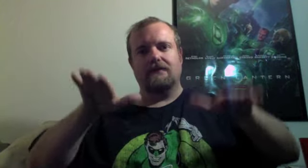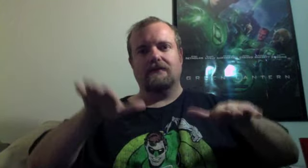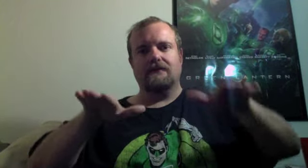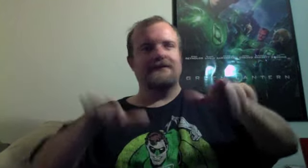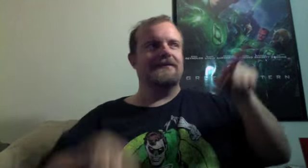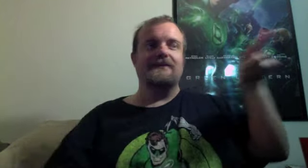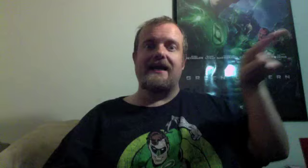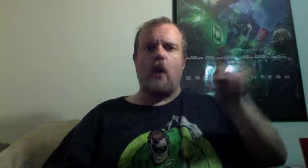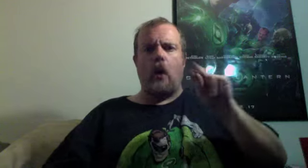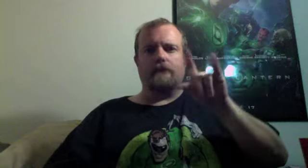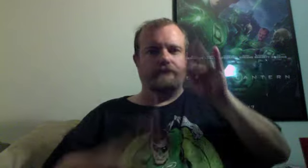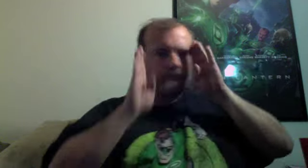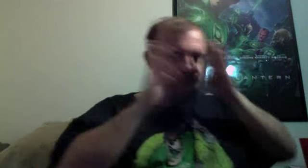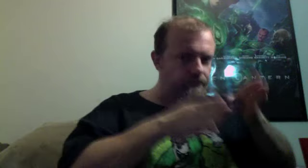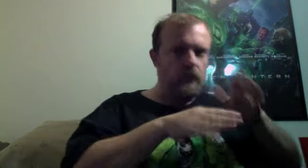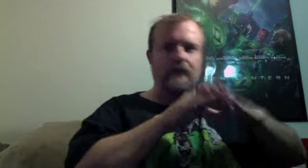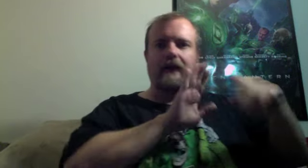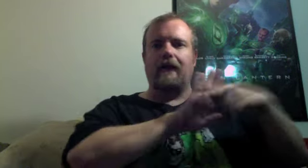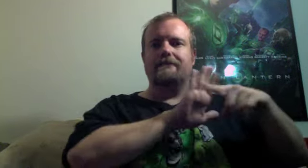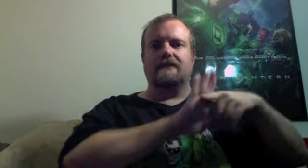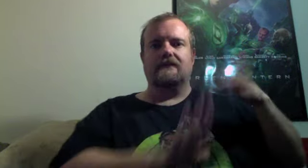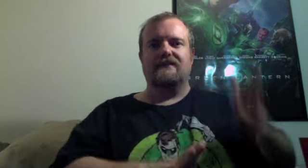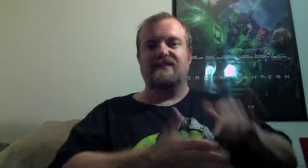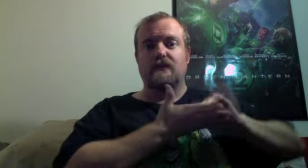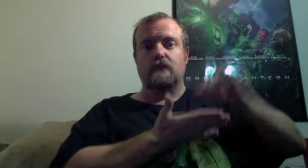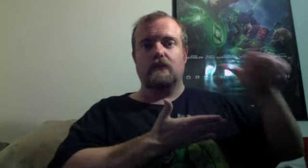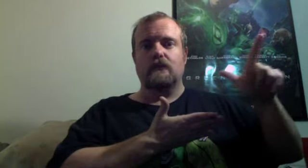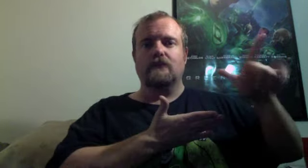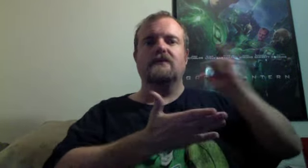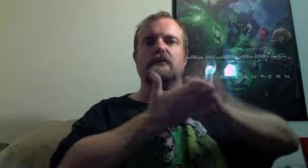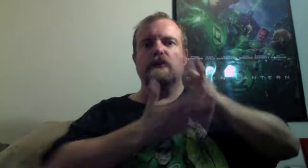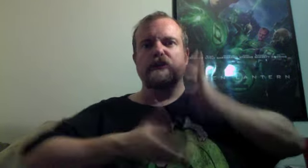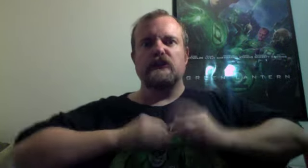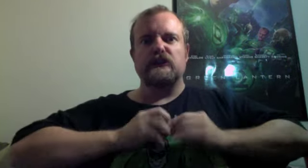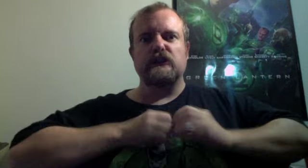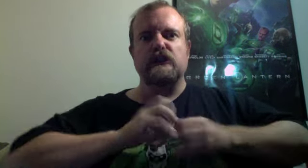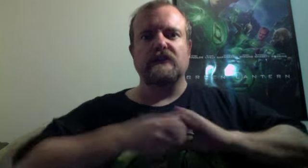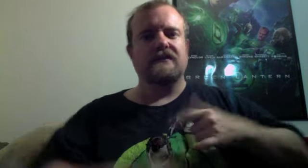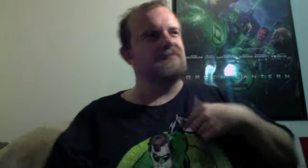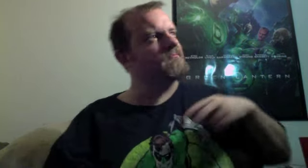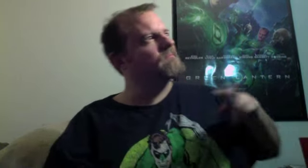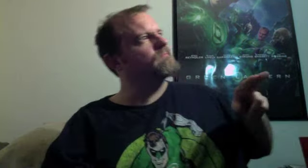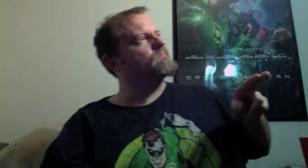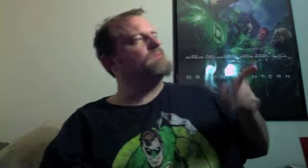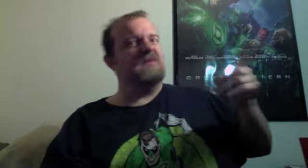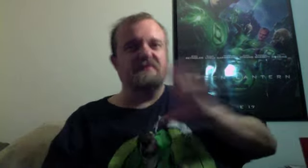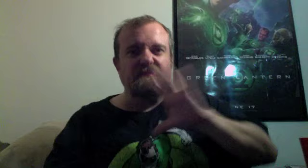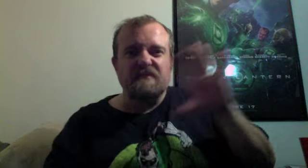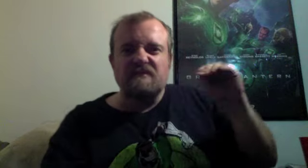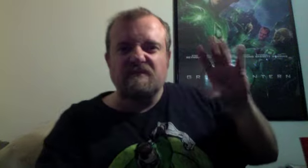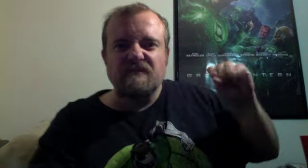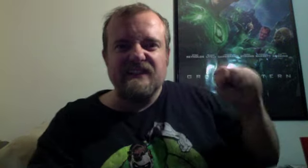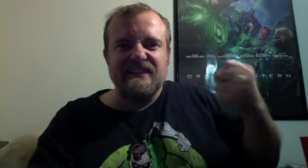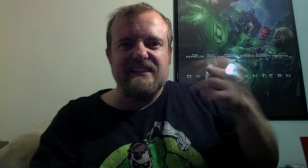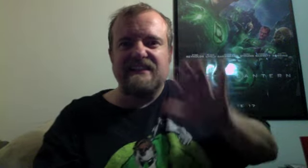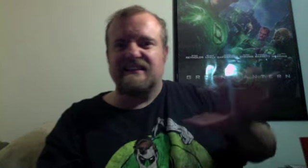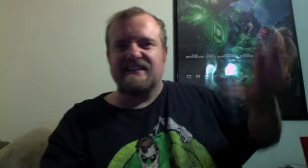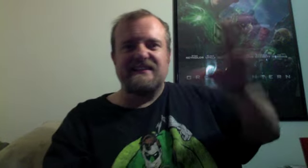steel. The heat causes some deceleration, which he easily removes with a bit of flux. Once all the